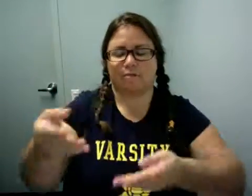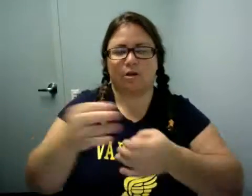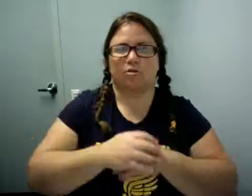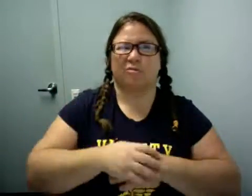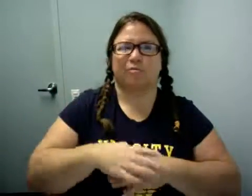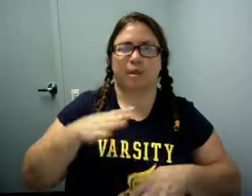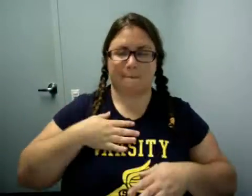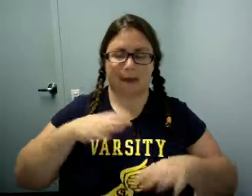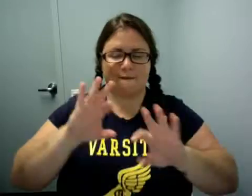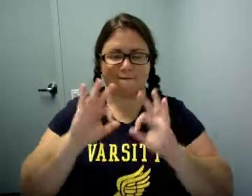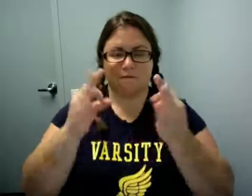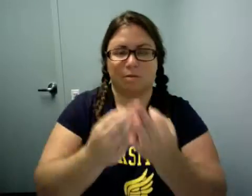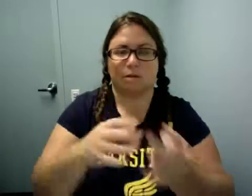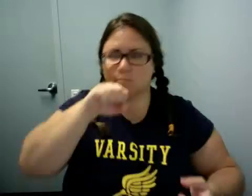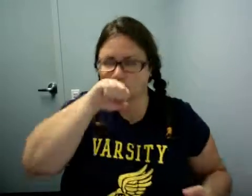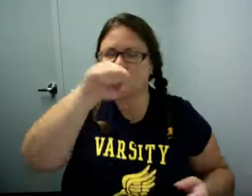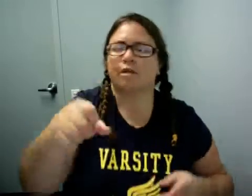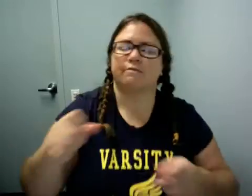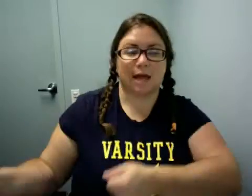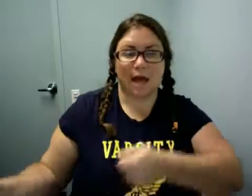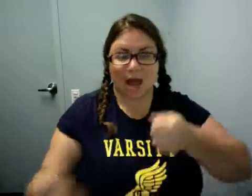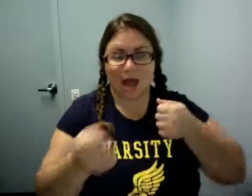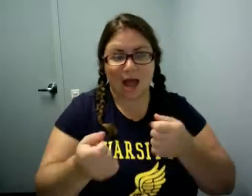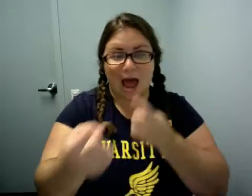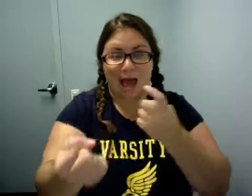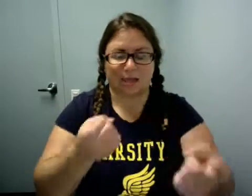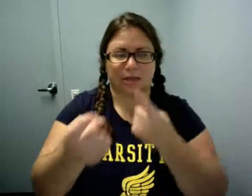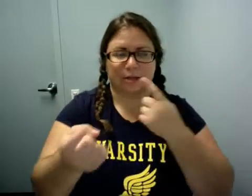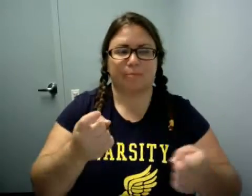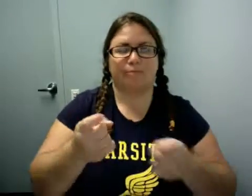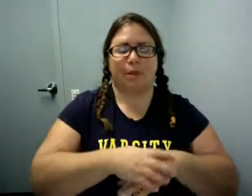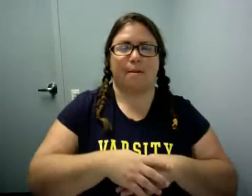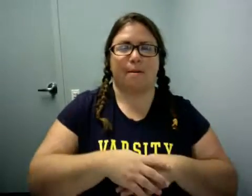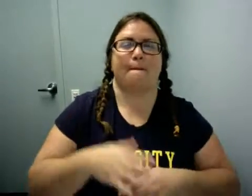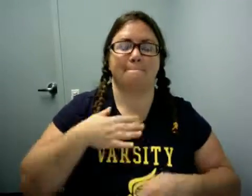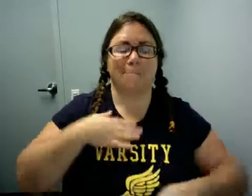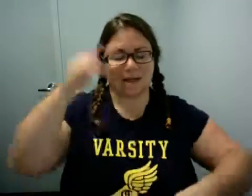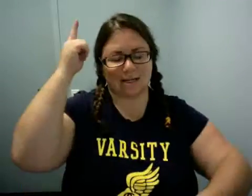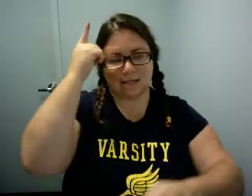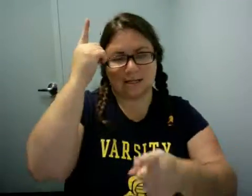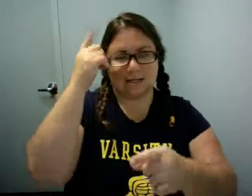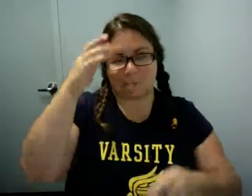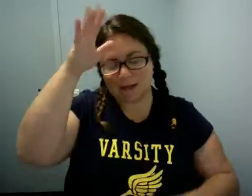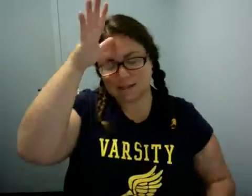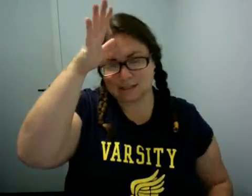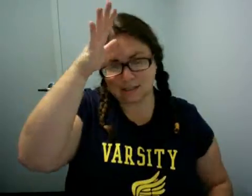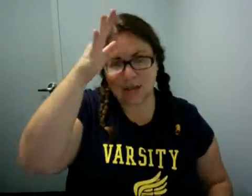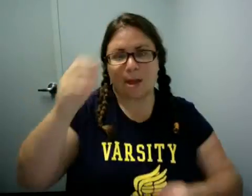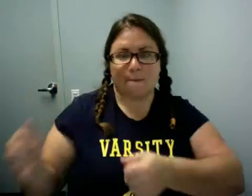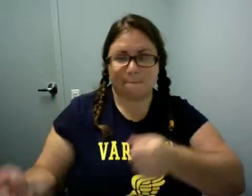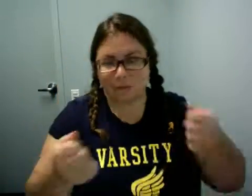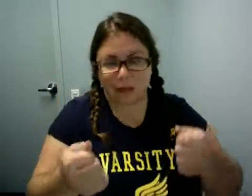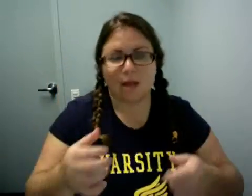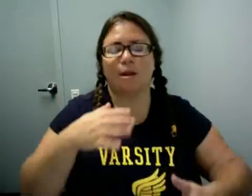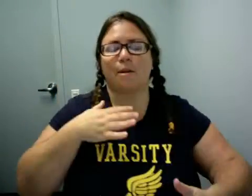family. We're very involved in the hockey community. My dad grew up playing, now my brother plays, my dad's a coach, my mom's